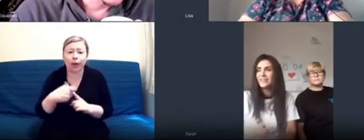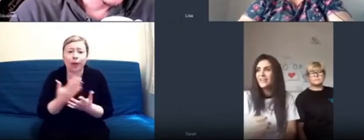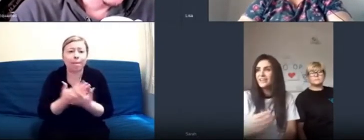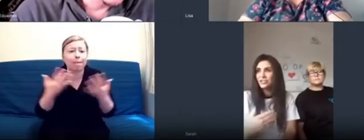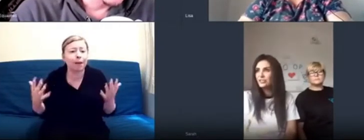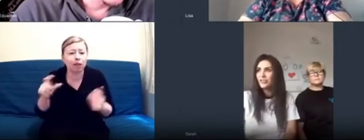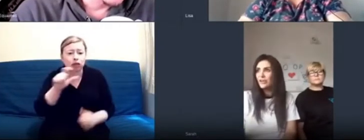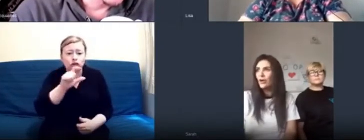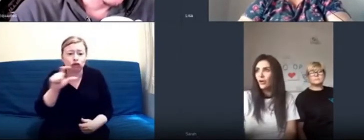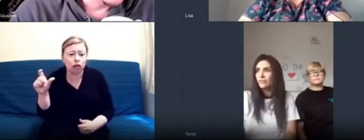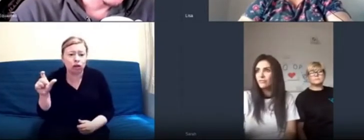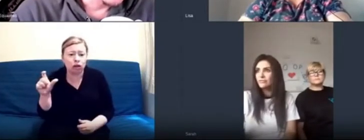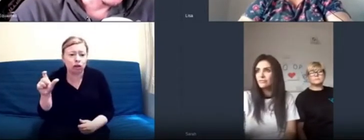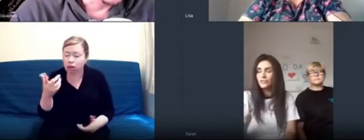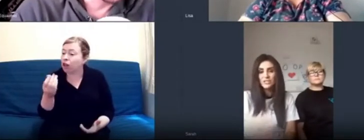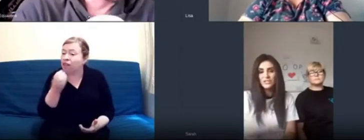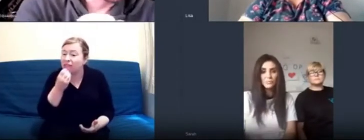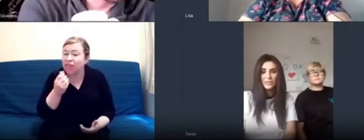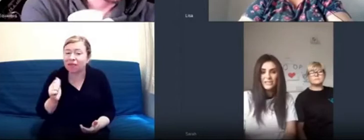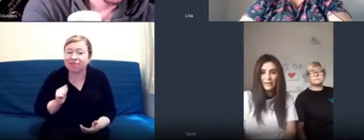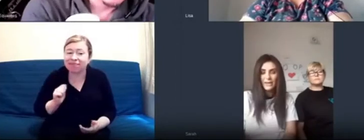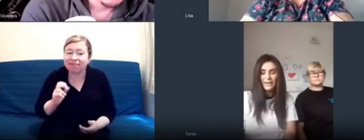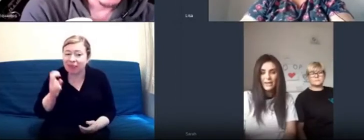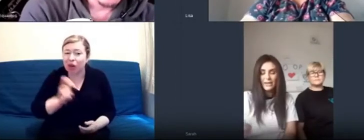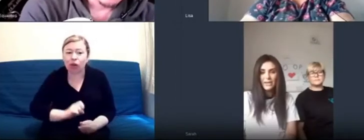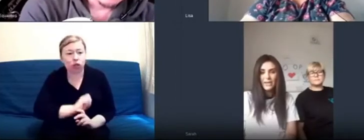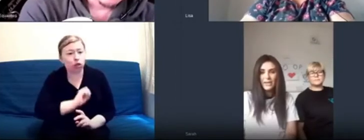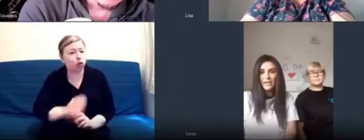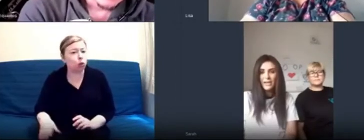they it's just written off. Mm-hmm. You know, it's just